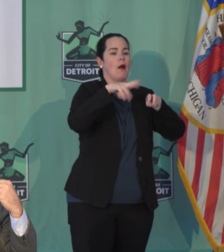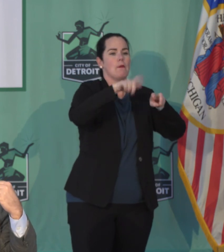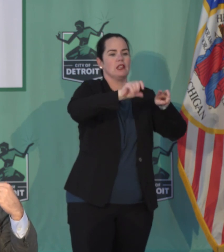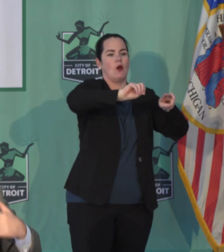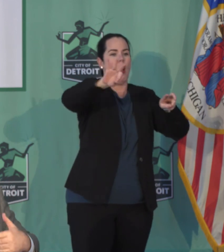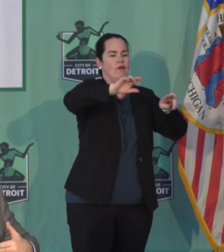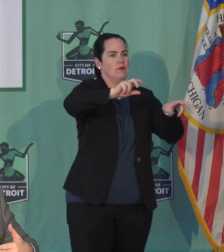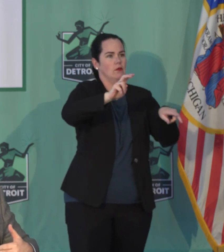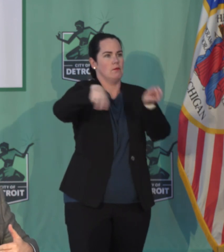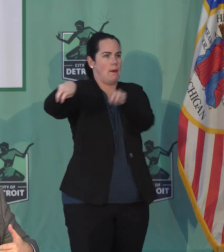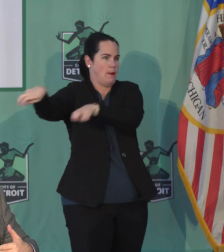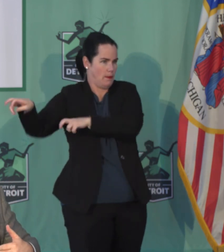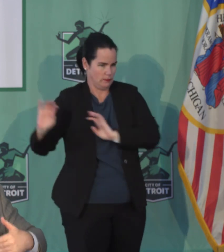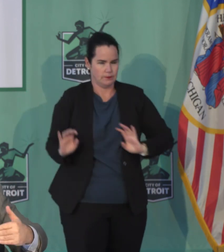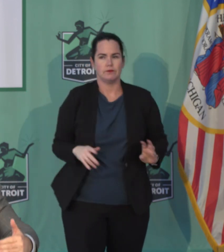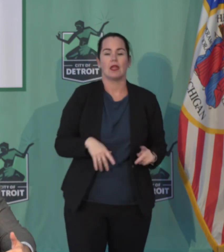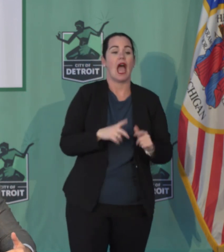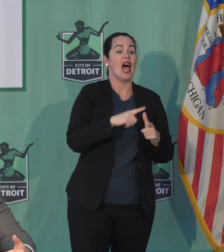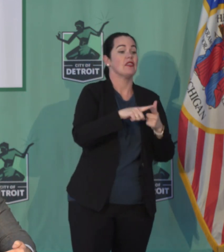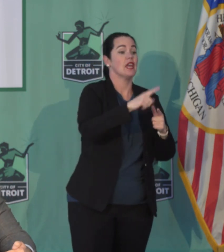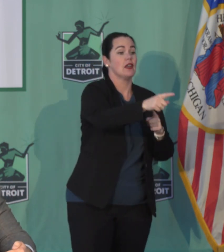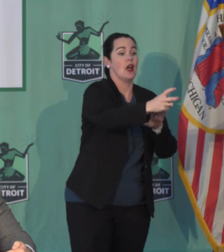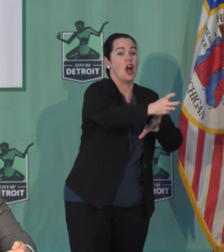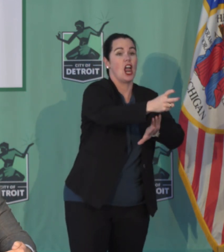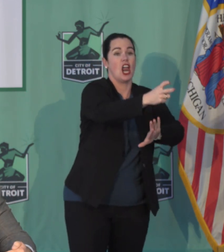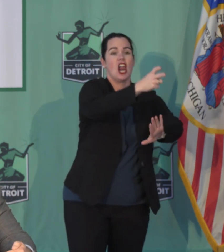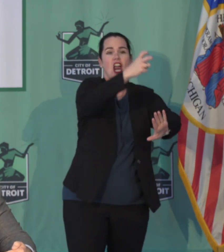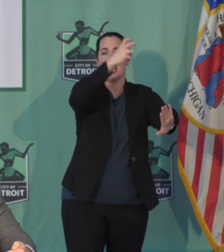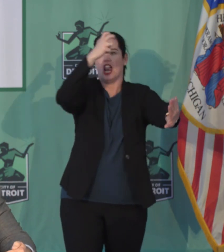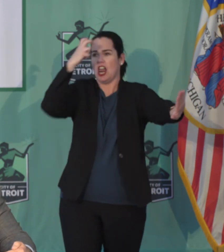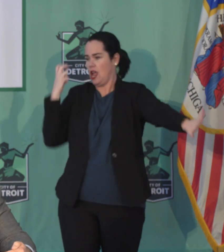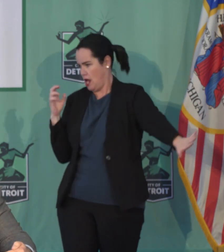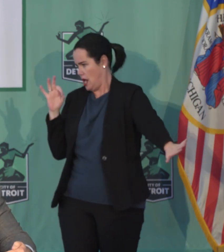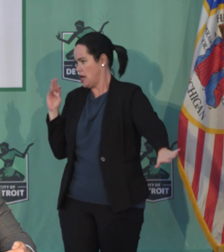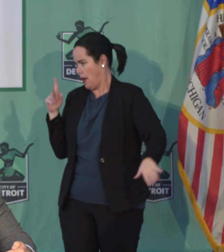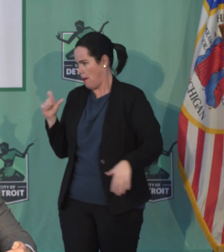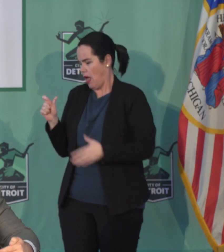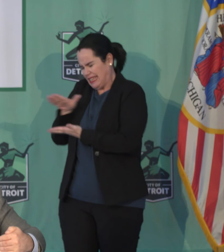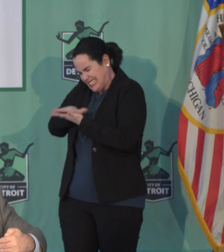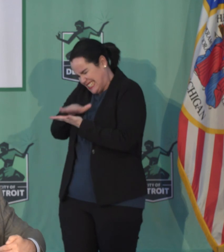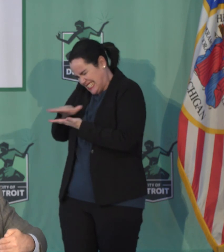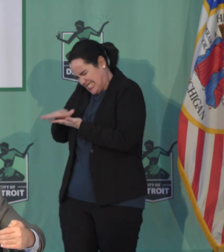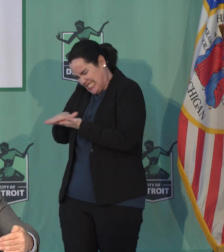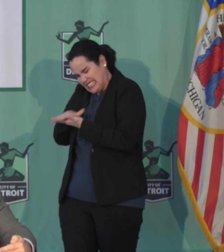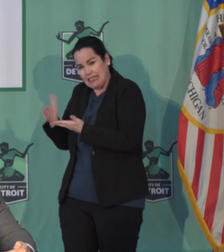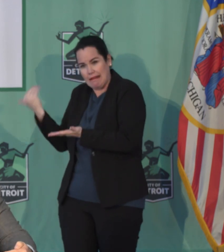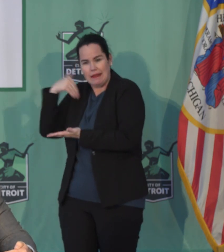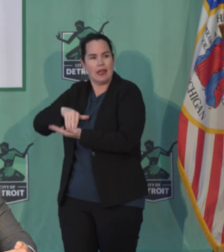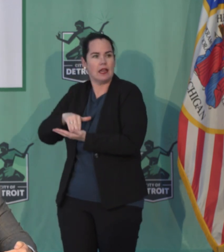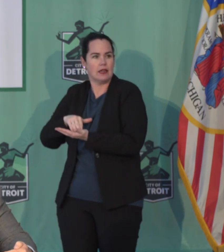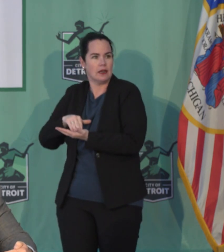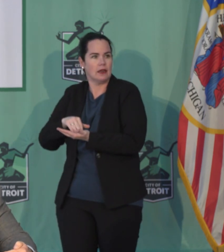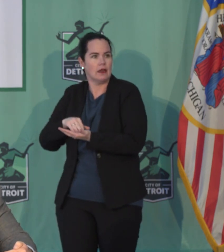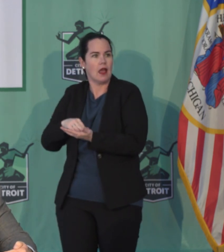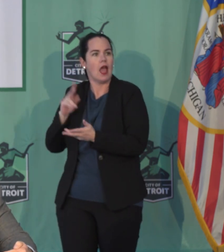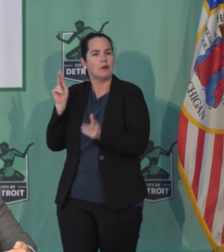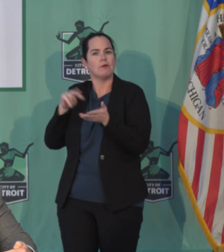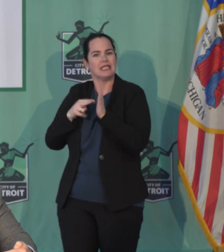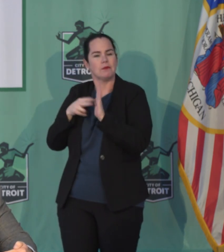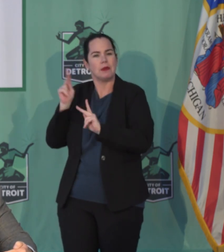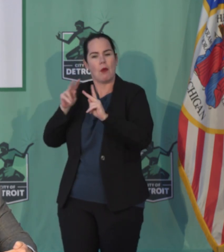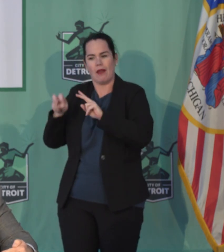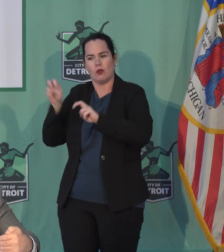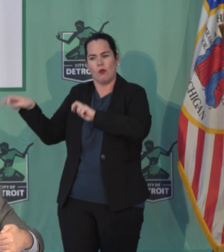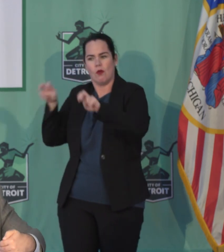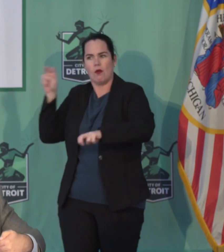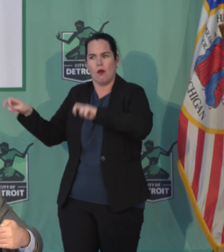it makes a trip back up to 9 Mile. We clean that bus again. We're cleaning the buses at the end of every trip, and we're moving people off at the end